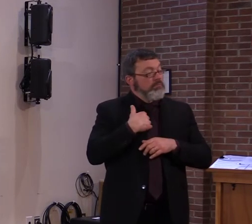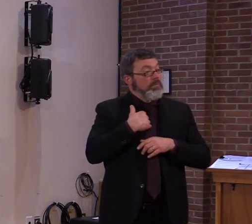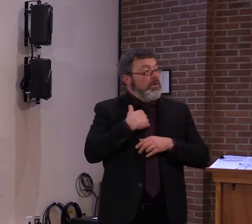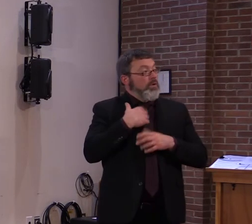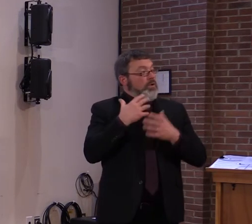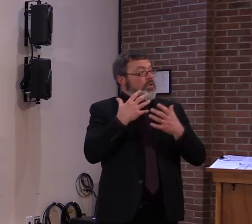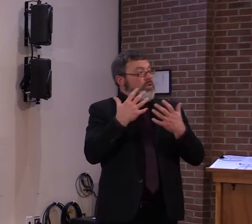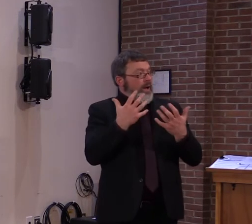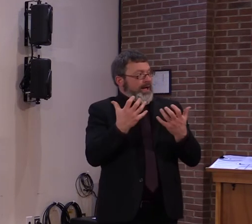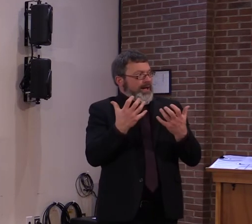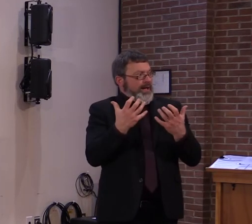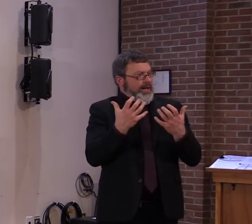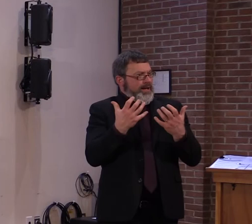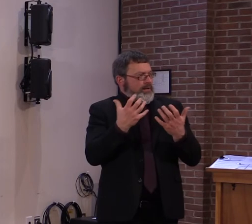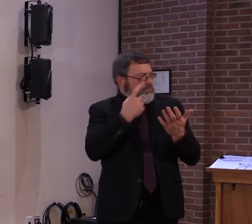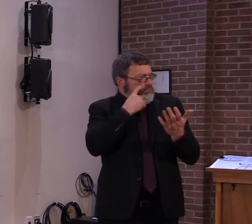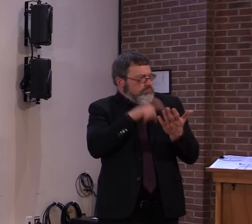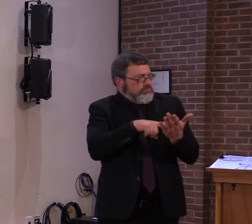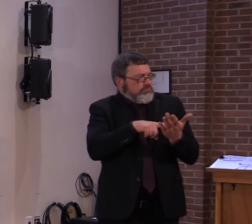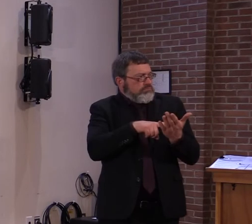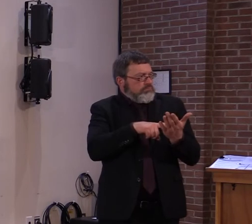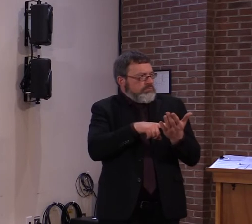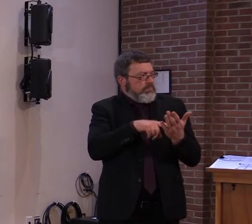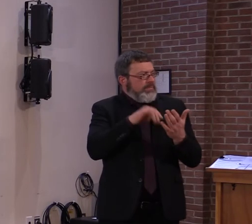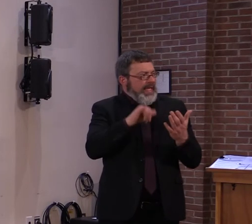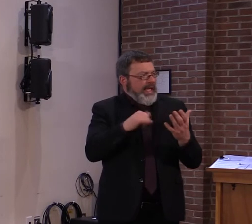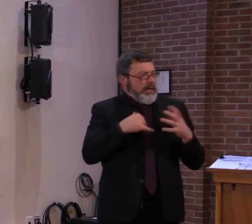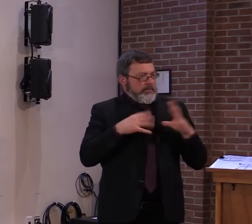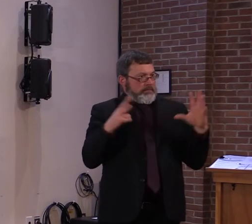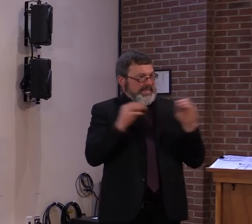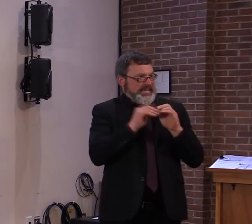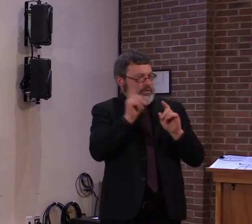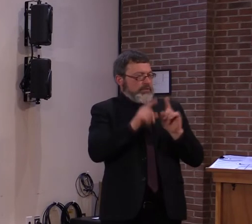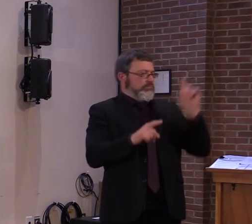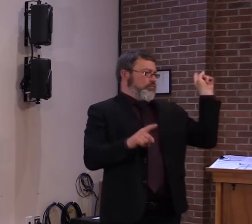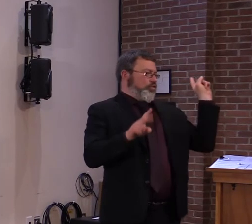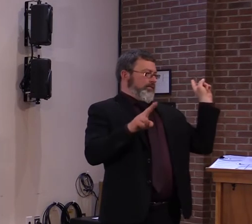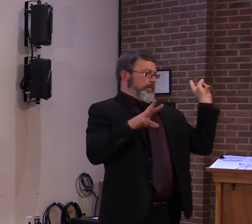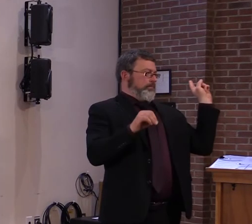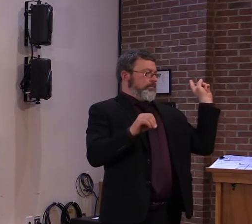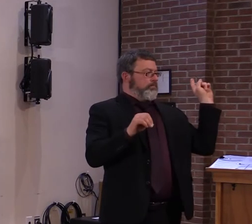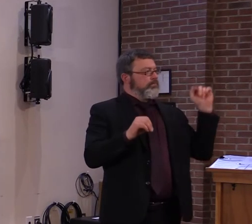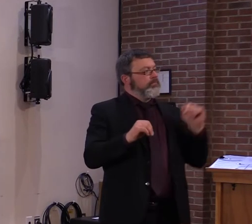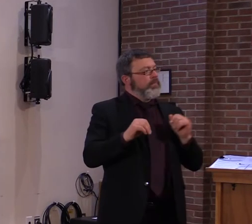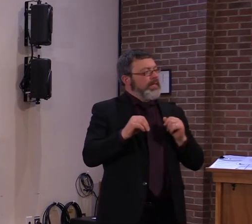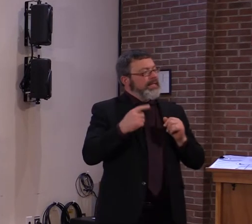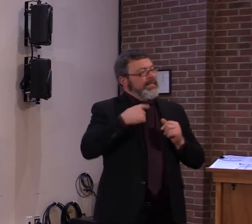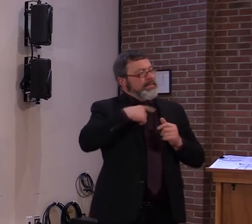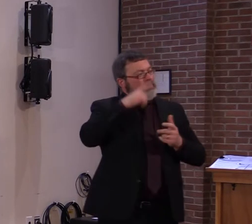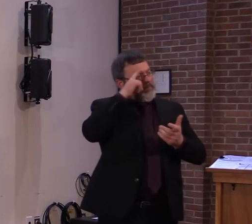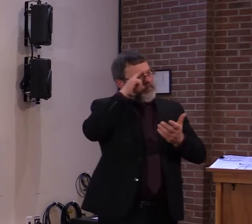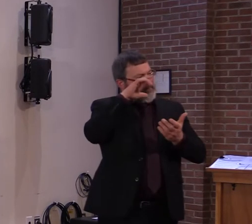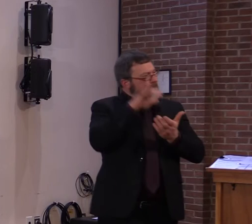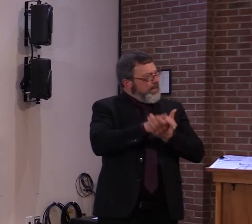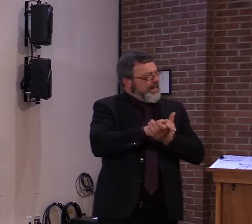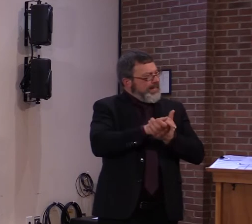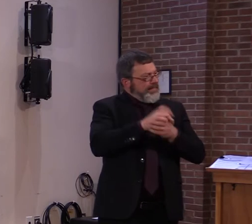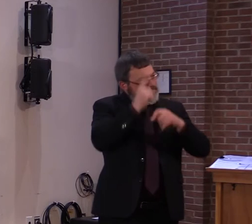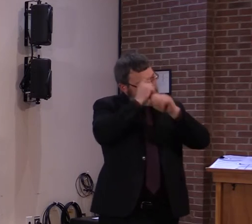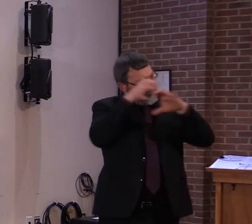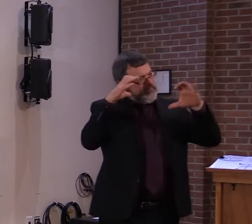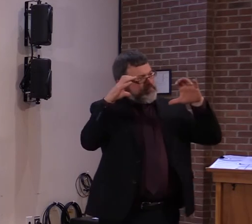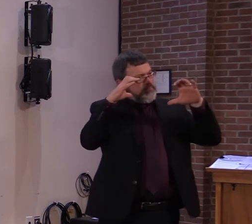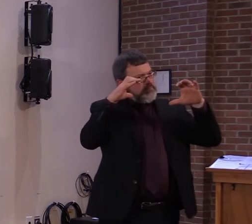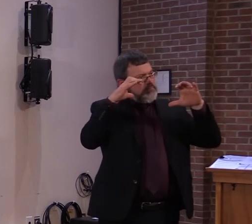with the University of Vermont yesterday, and I believe St. Mike's is doing the same. If you have